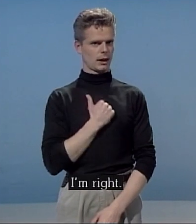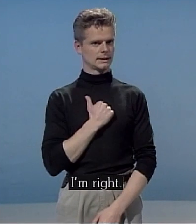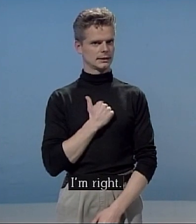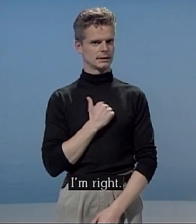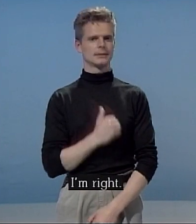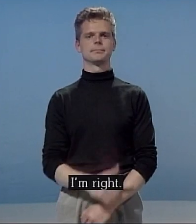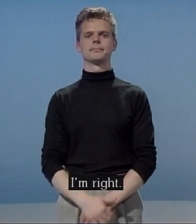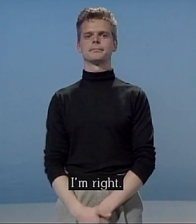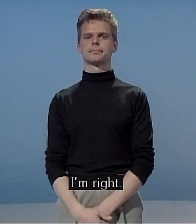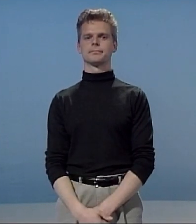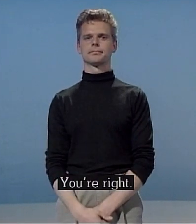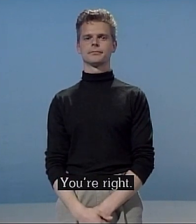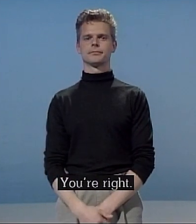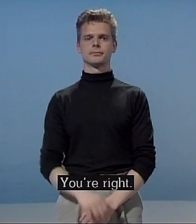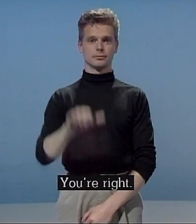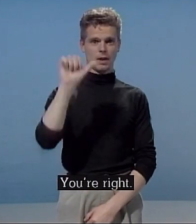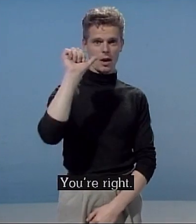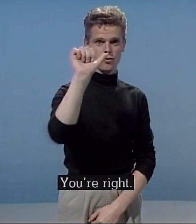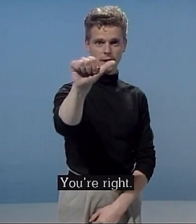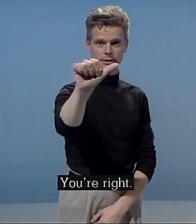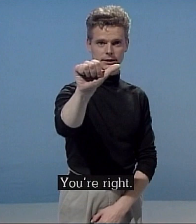I'm right. You're right.